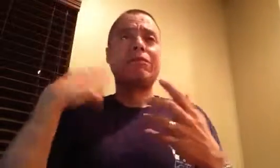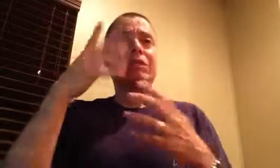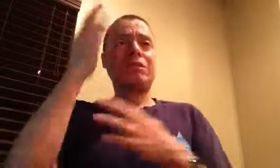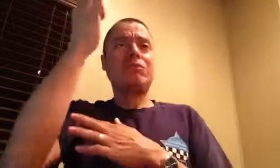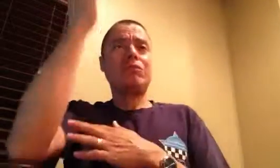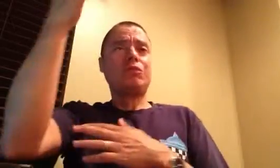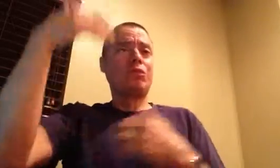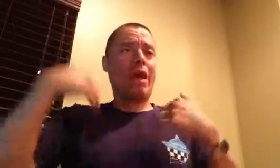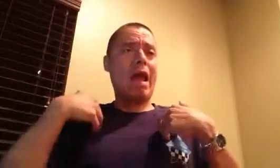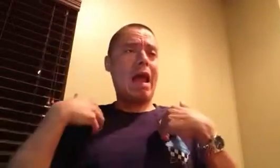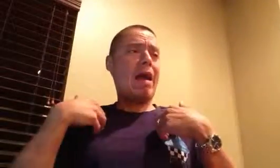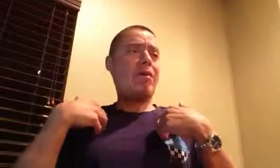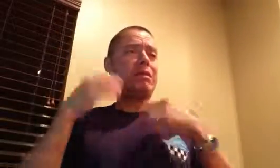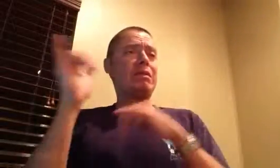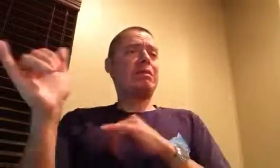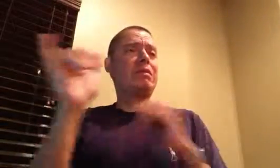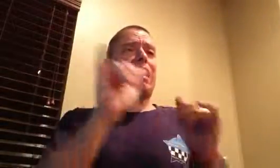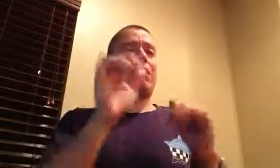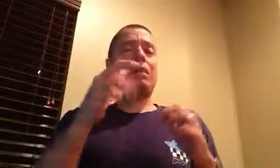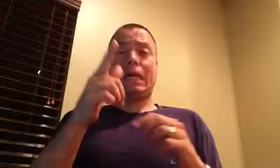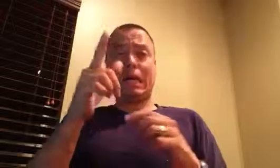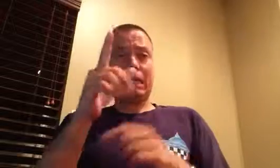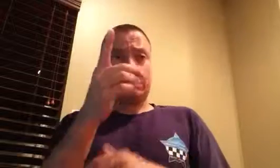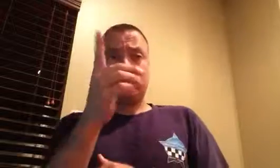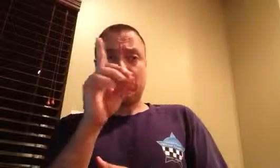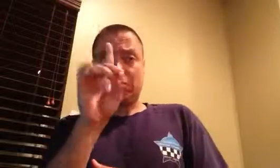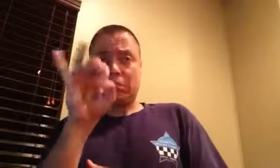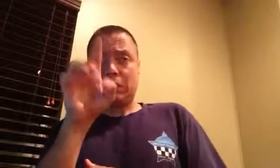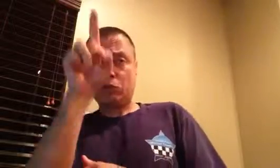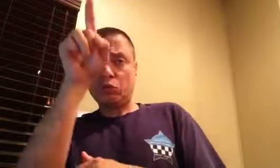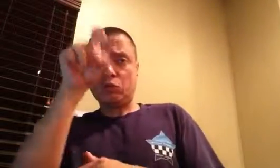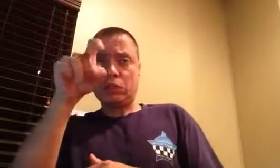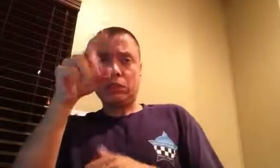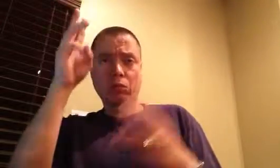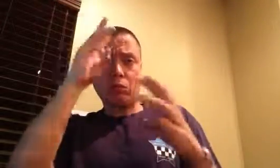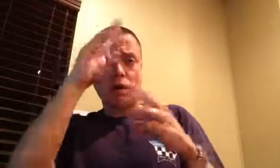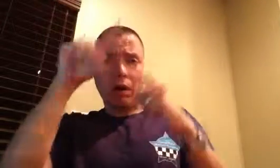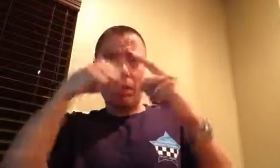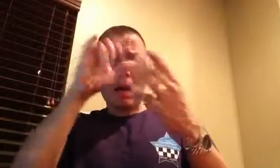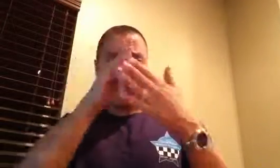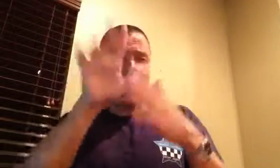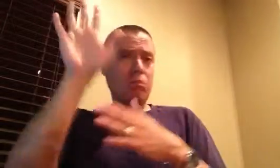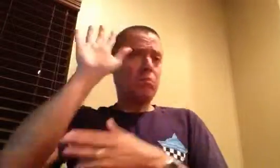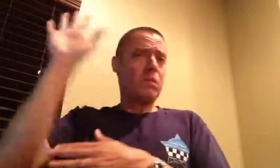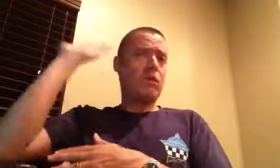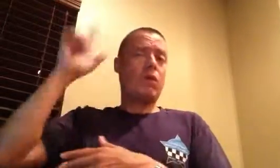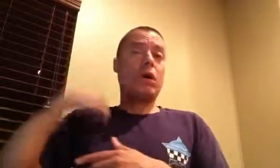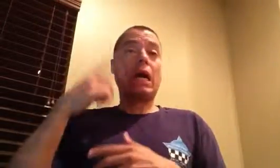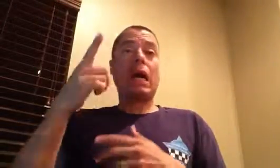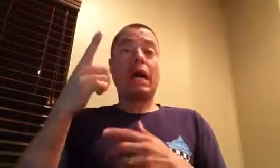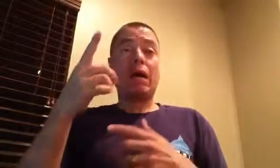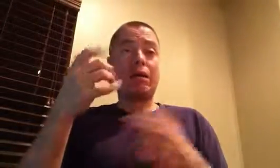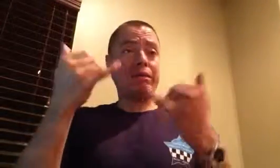Did you have to worry of these things when you were my age? All this is happening before our eyes and yet we